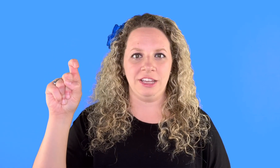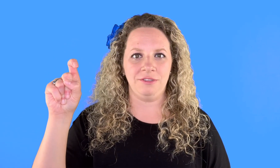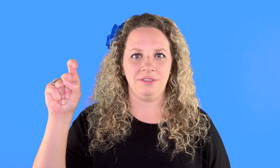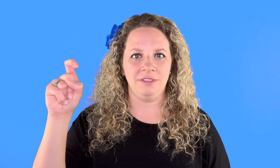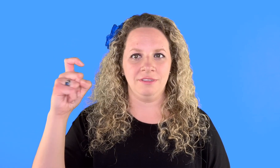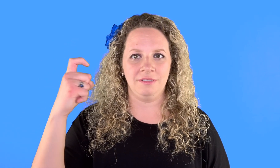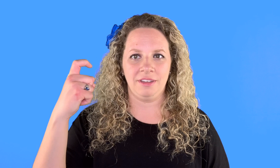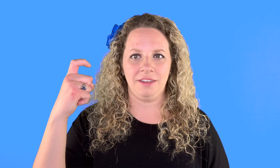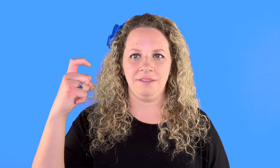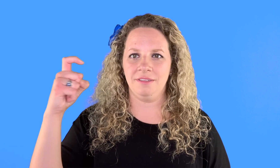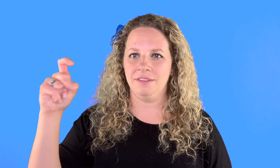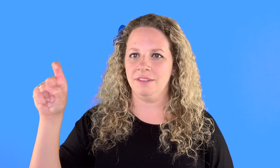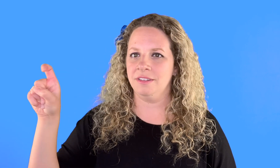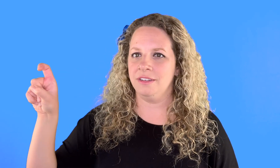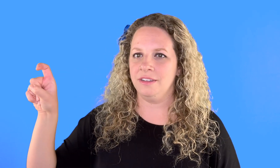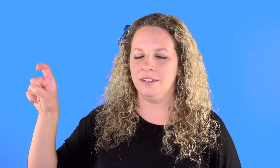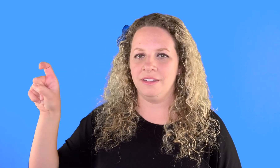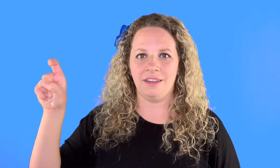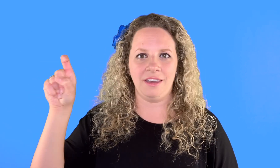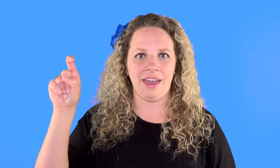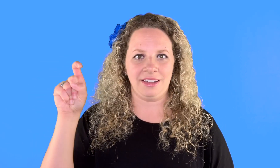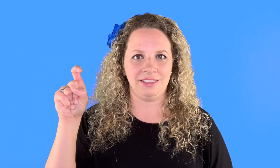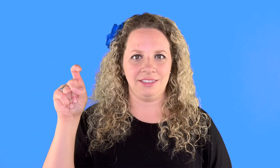down, okay? X.